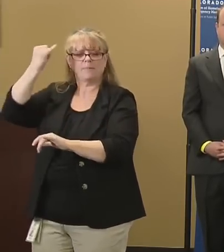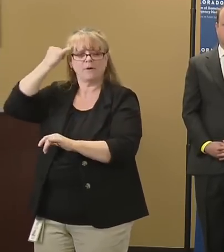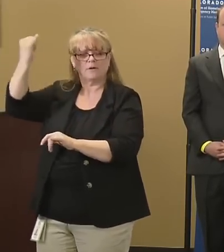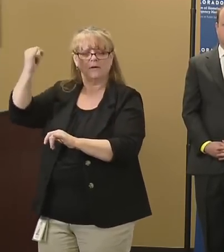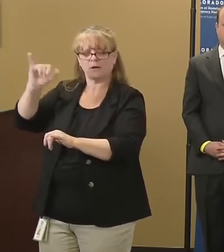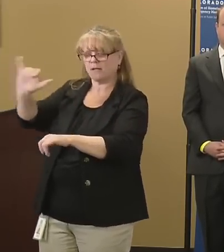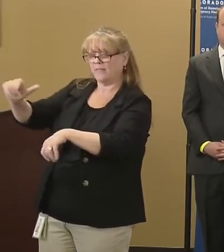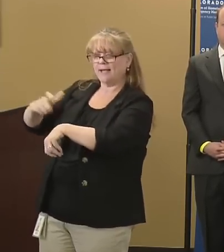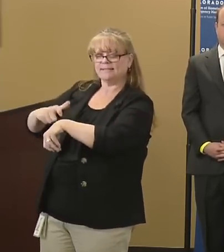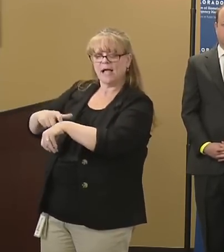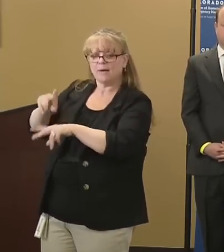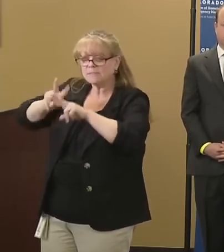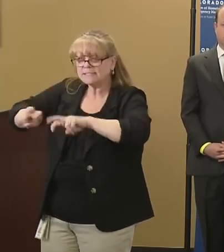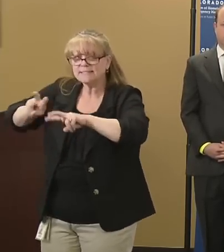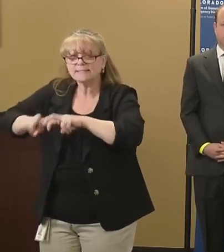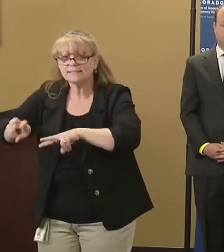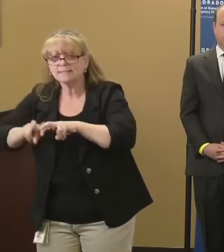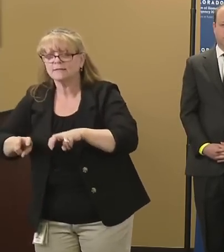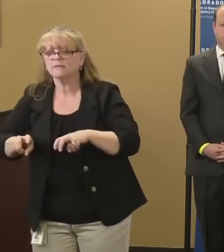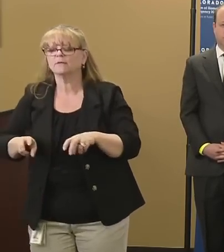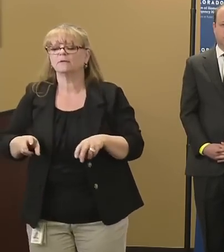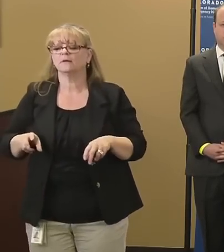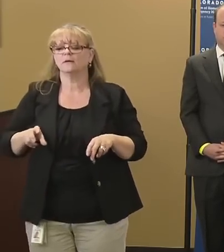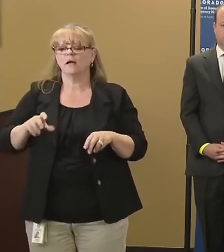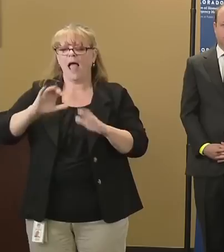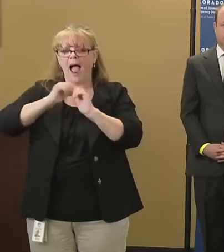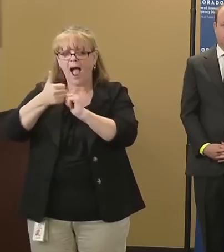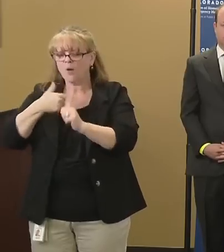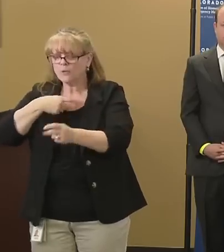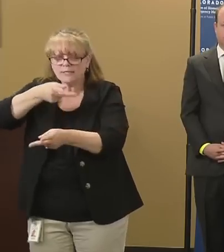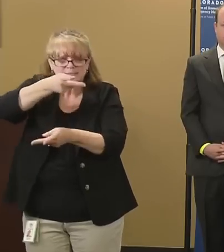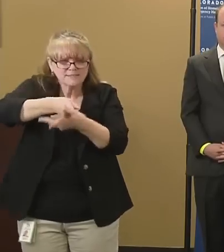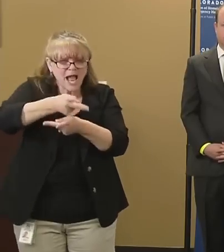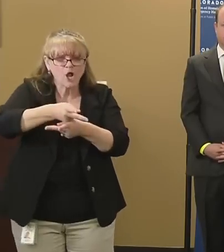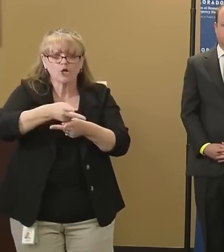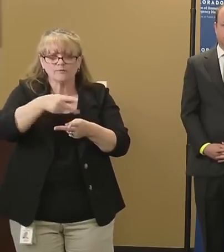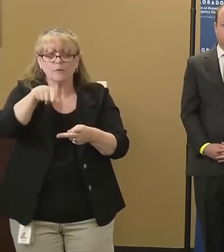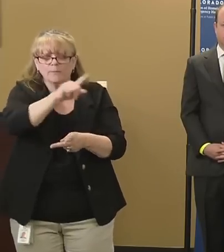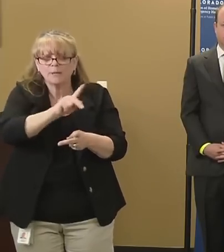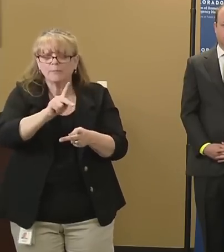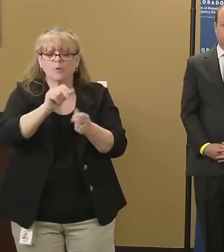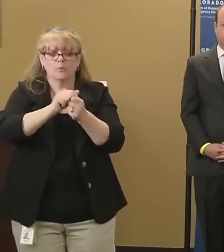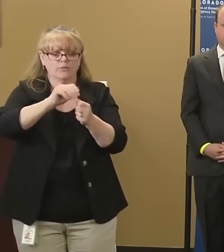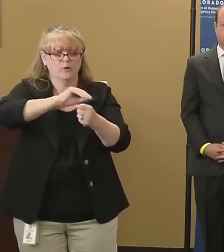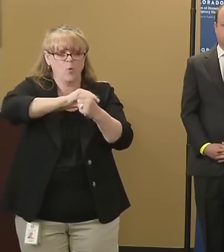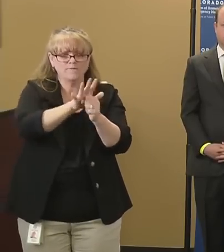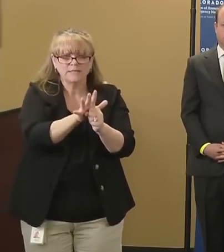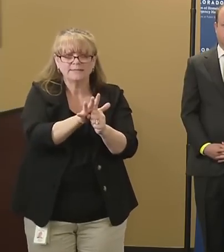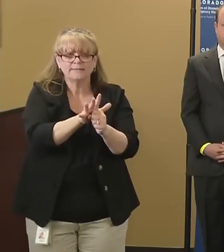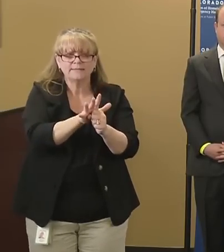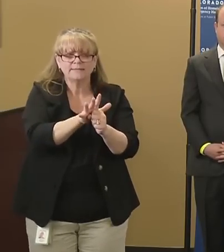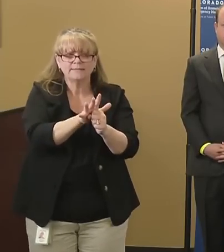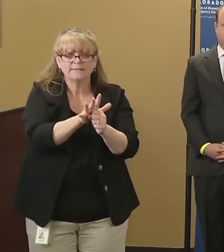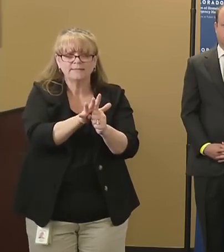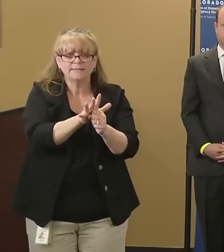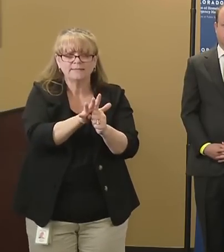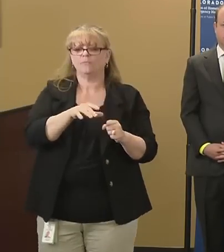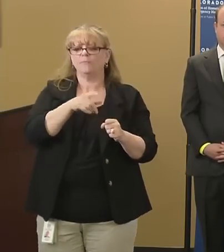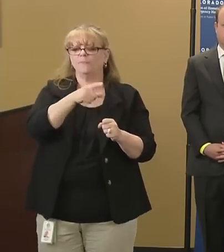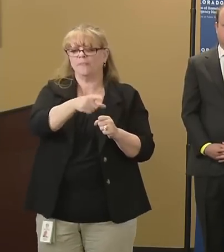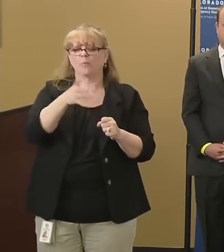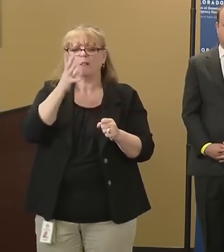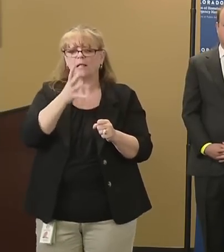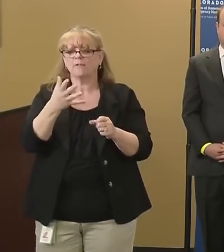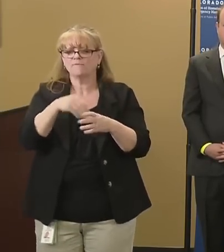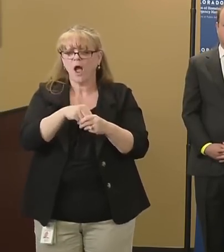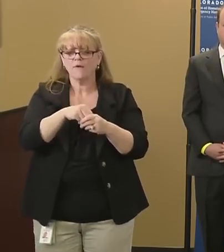to properly treat patients with COVID-19 is to enroll patients into clinical research trials. And I can tell you I've been